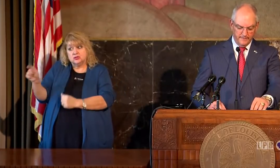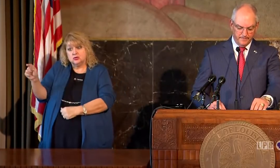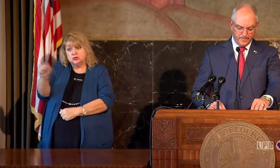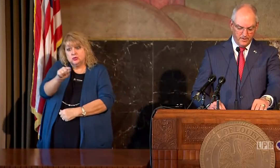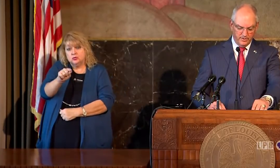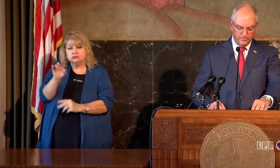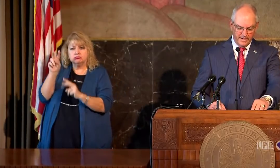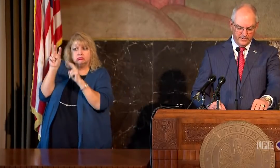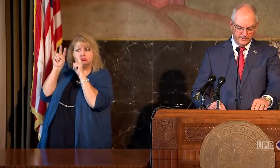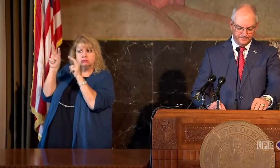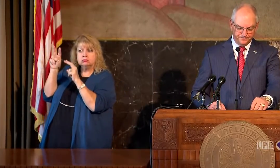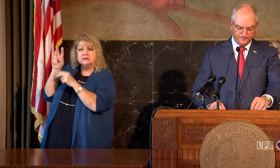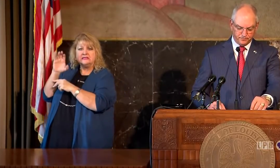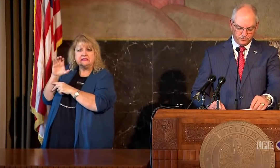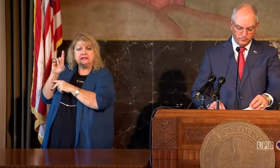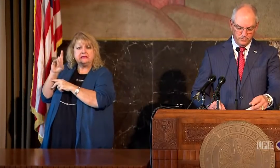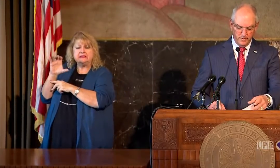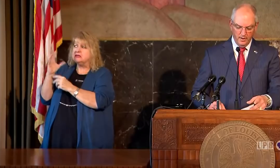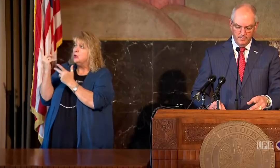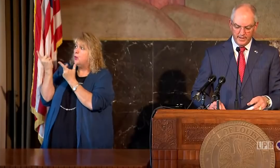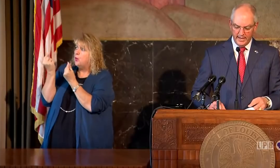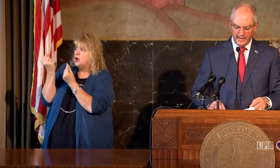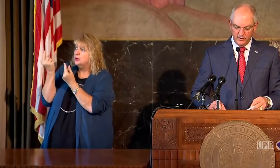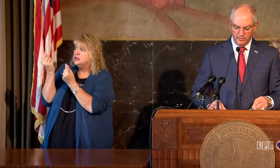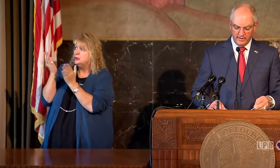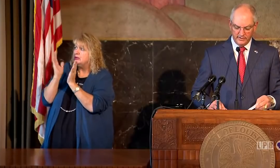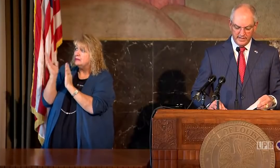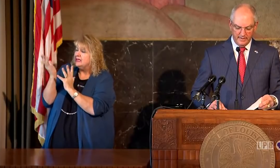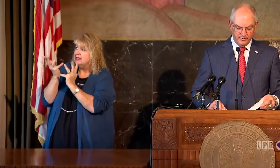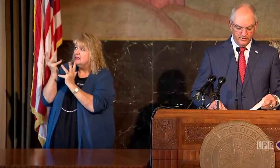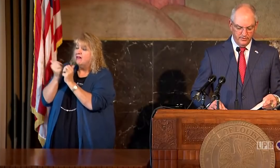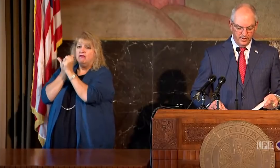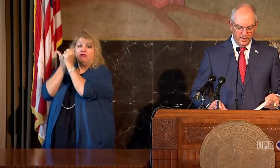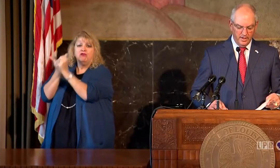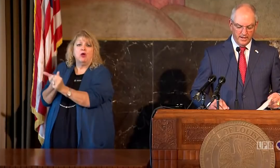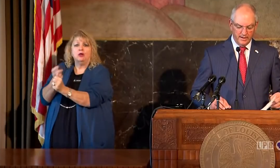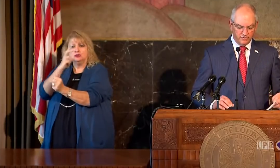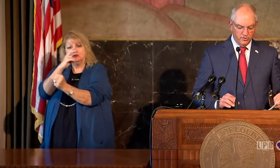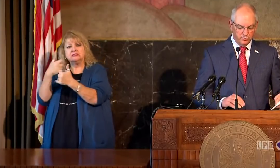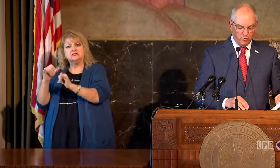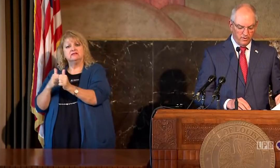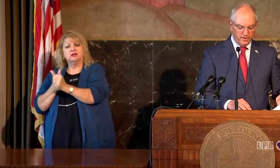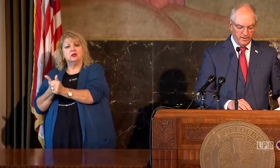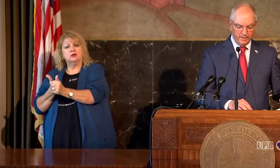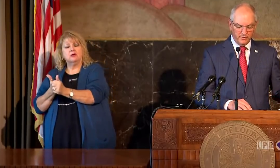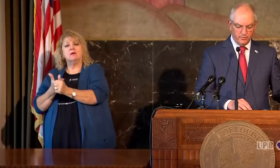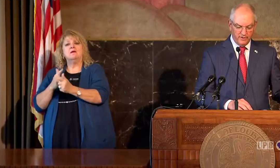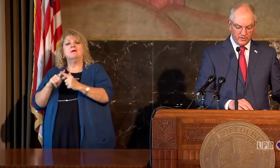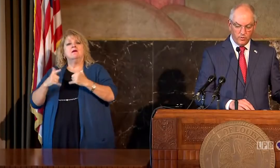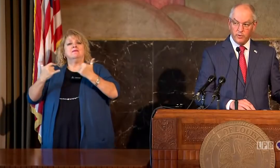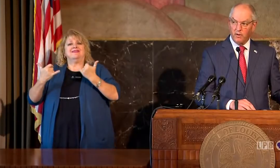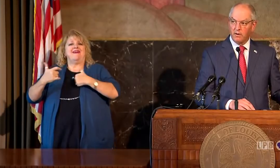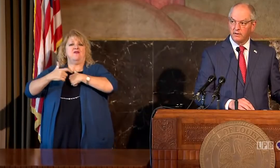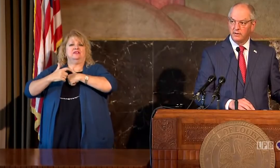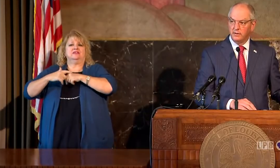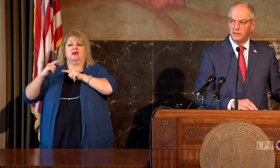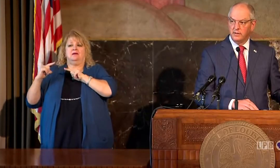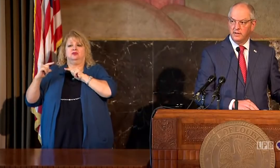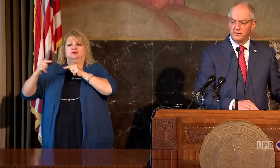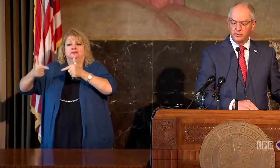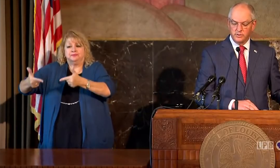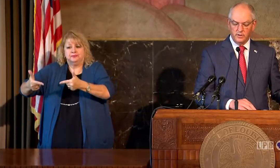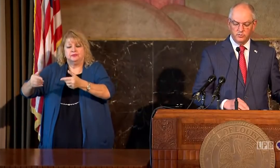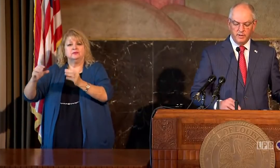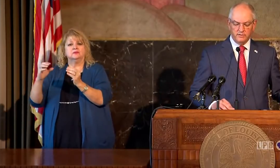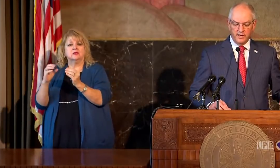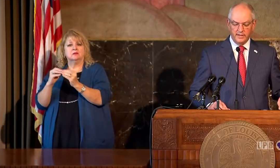experts on these matters. But again, I do believe it's time to give schools more autonomy to reflect where we are